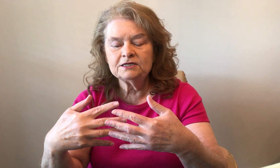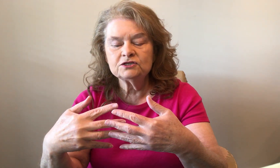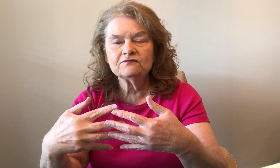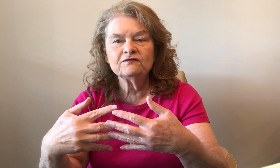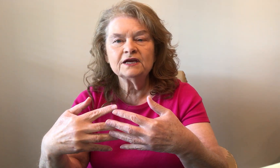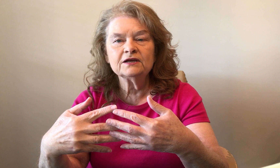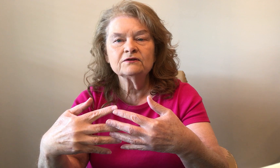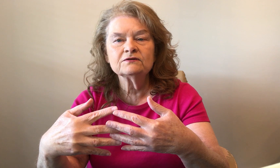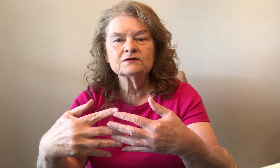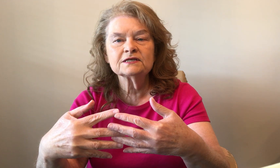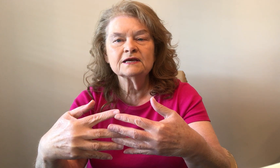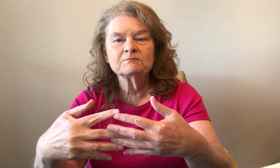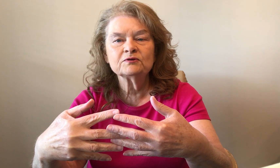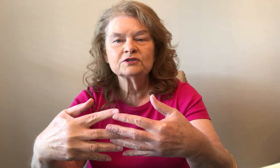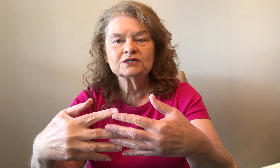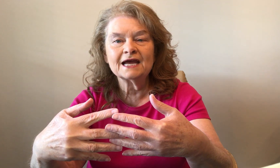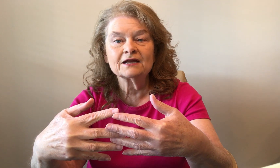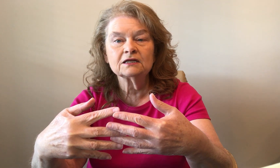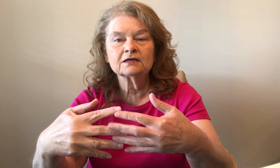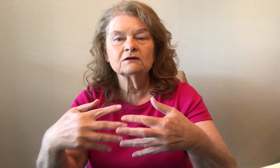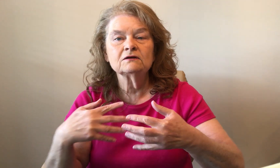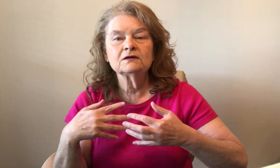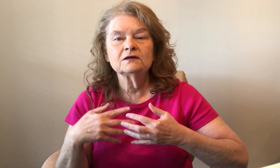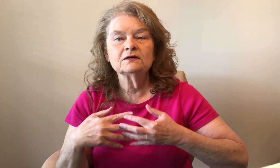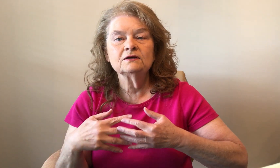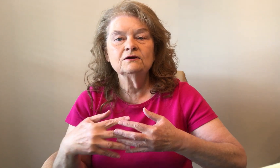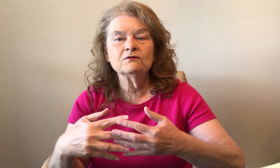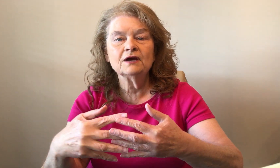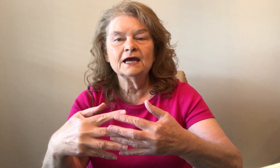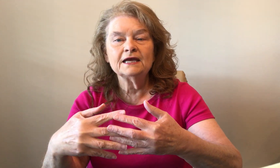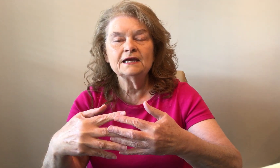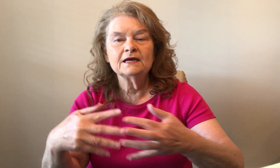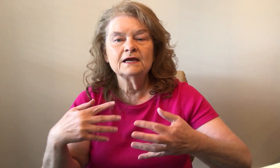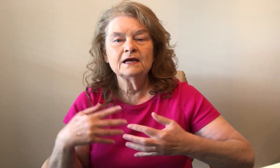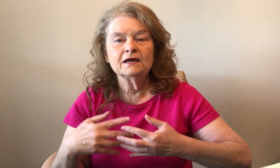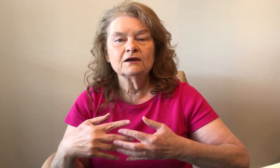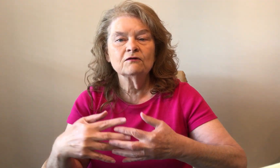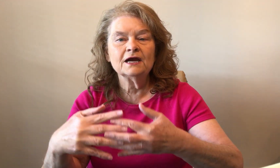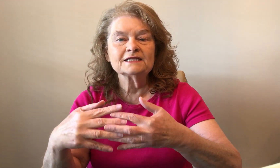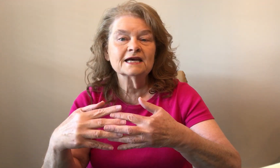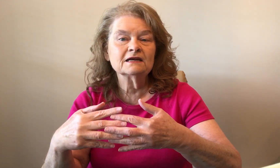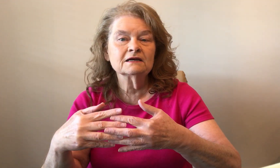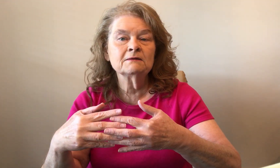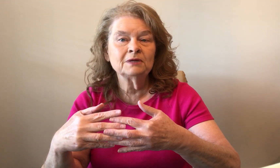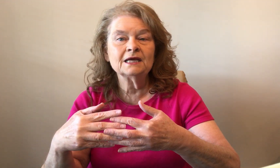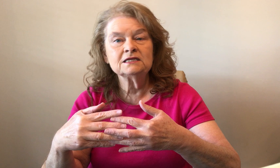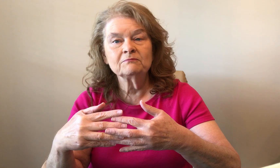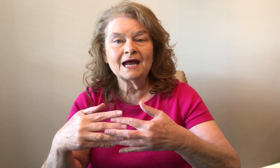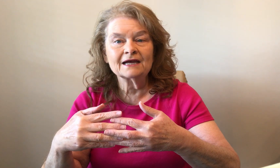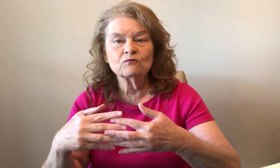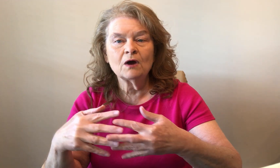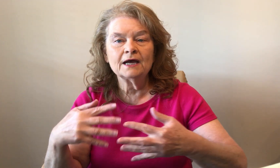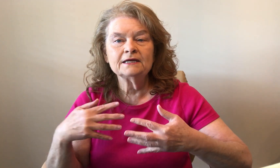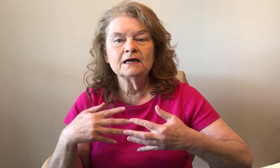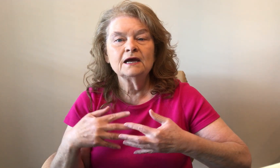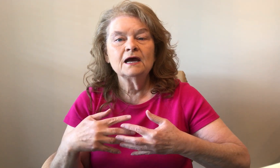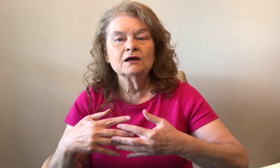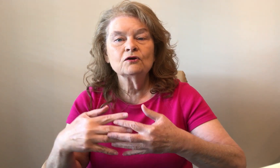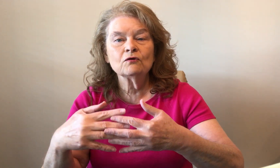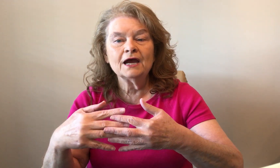your fingers and push it out a little. Gray. Gray is kind of blend of black and white.